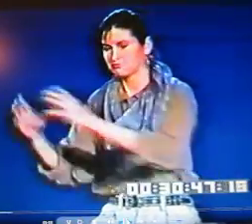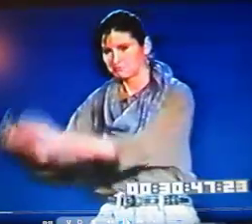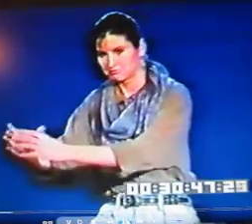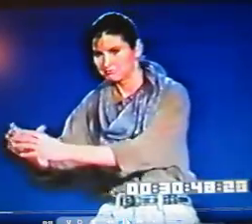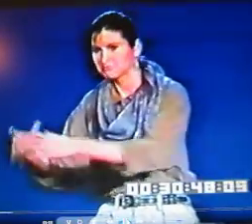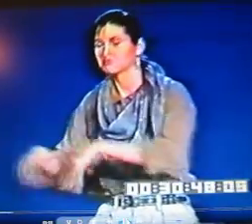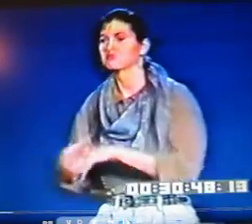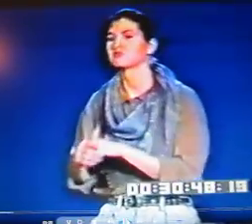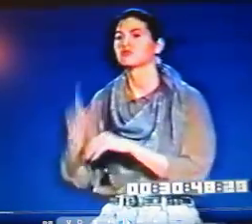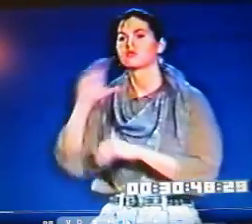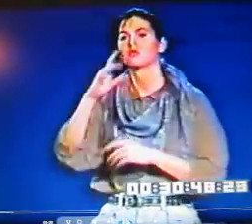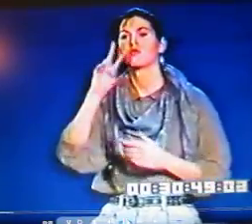salt,